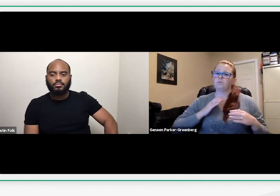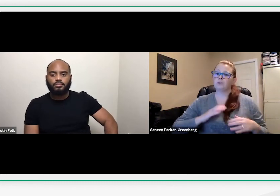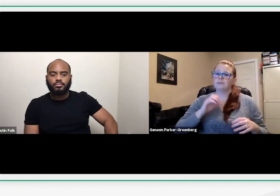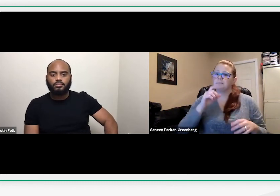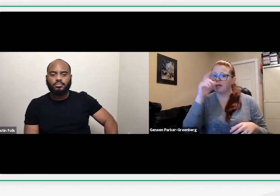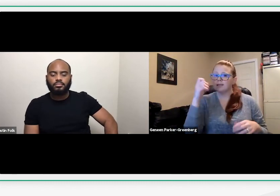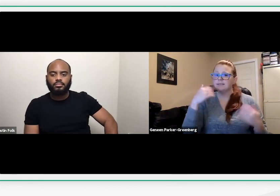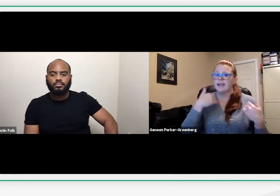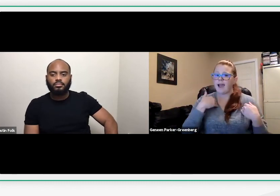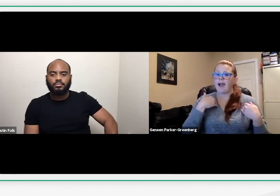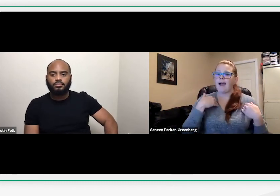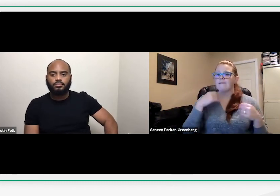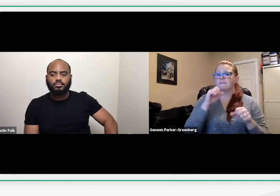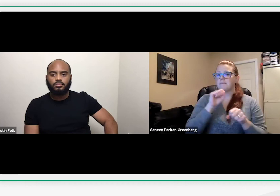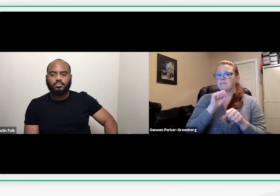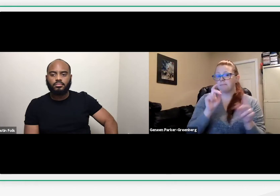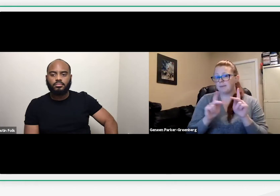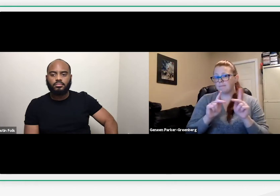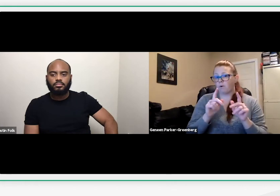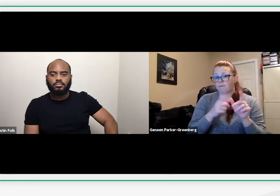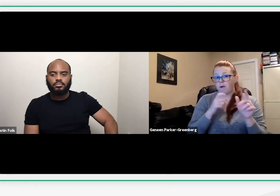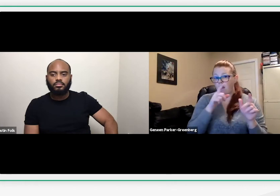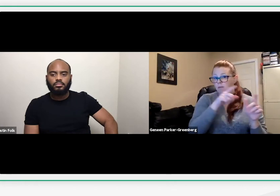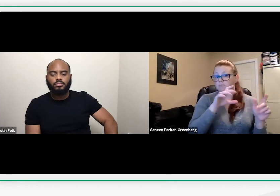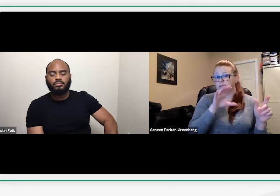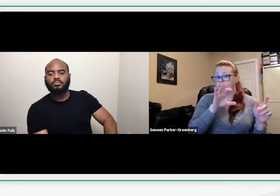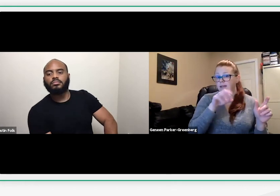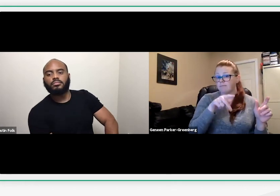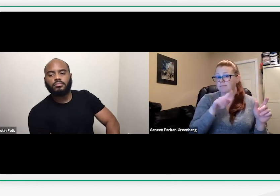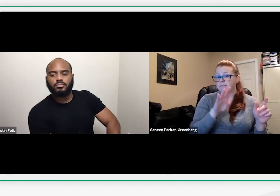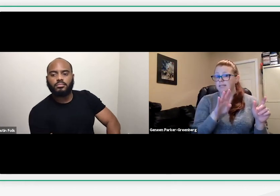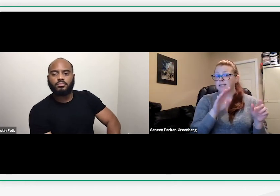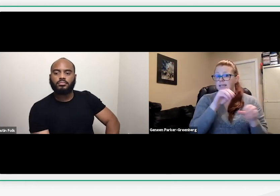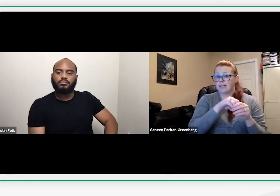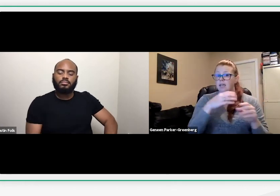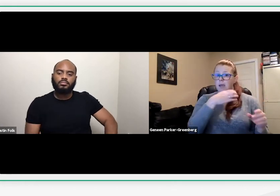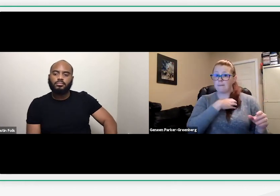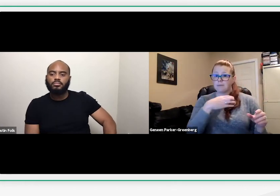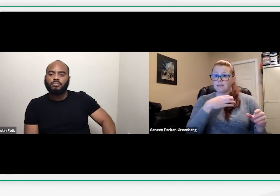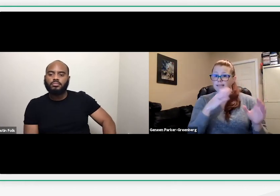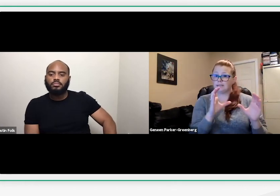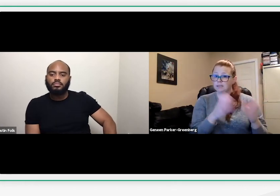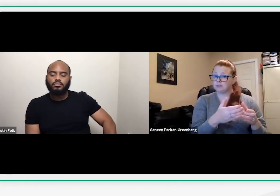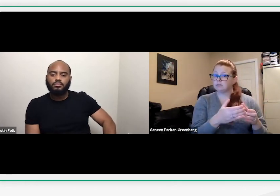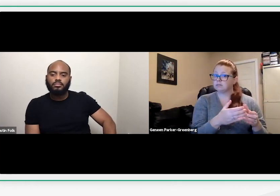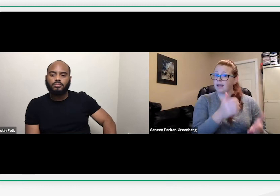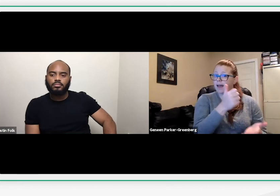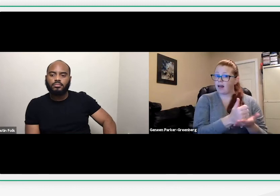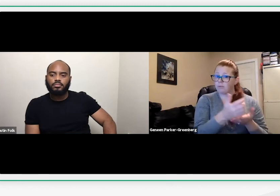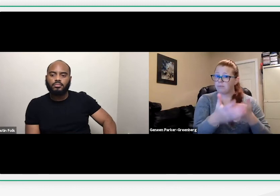And so that actually is a great support for consumers.